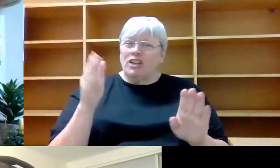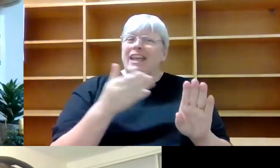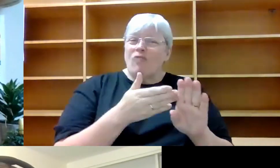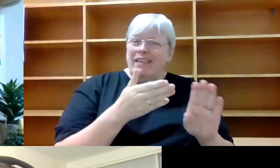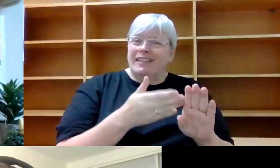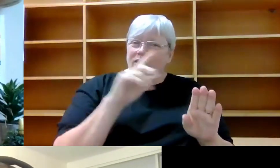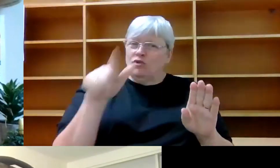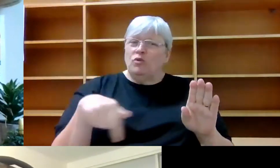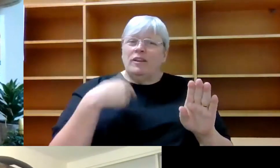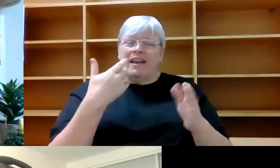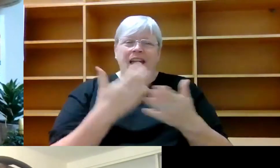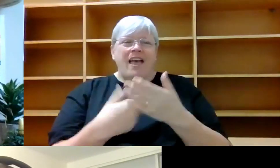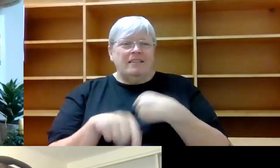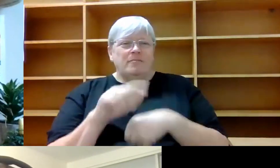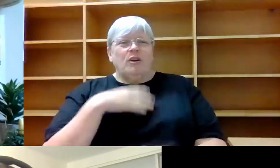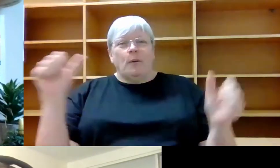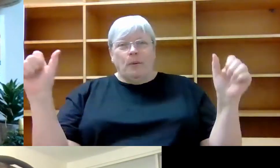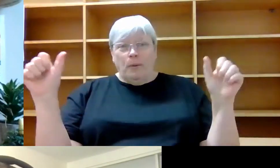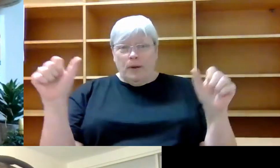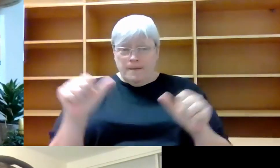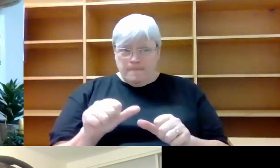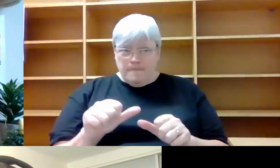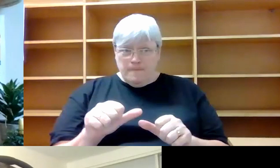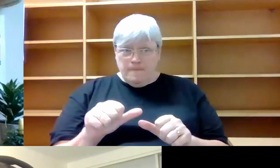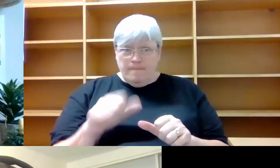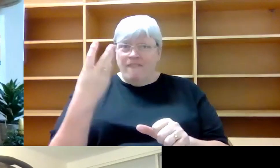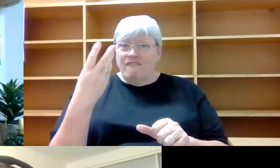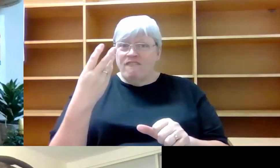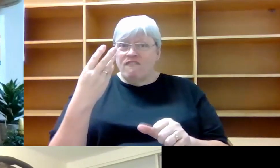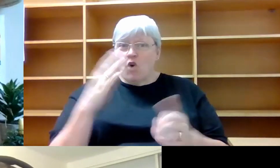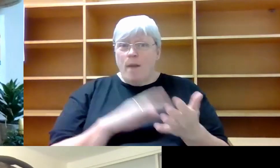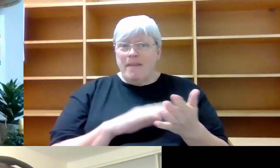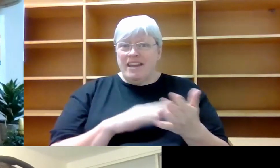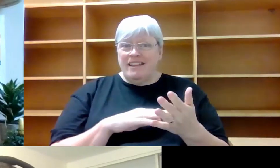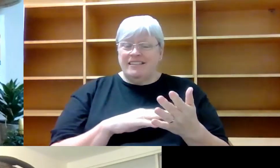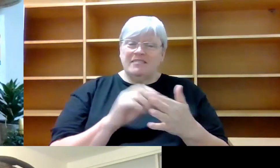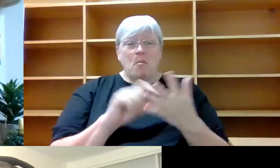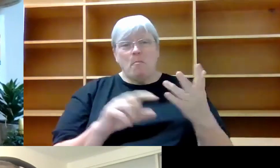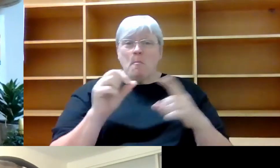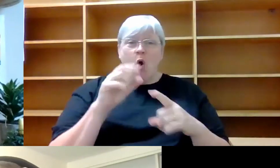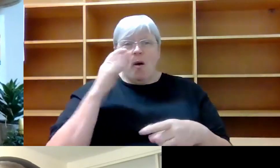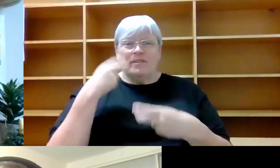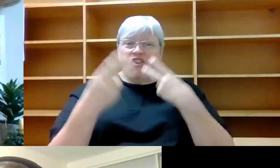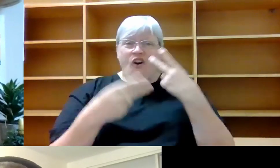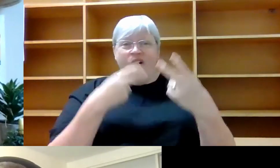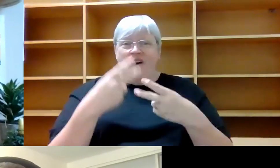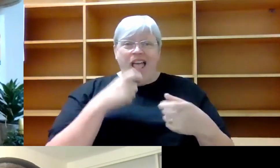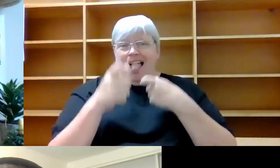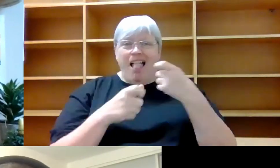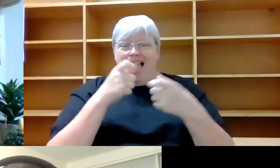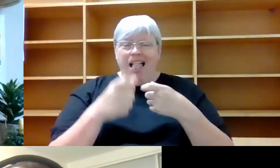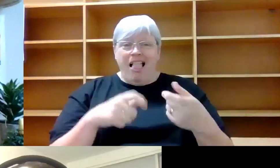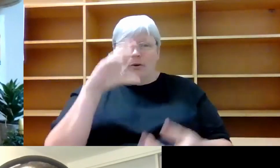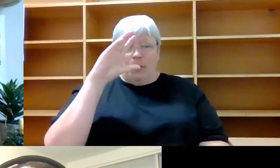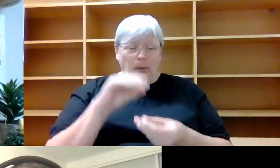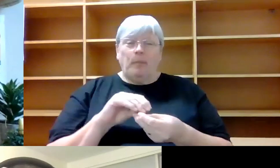can't get much more concise a story than like a 4-minute pop song lyrics. So I think for